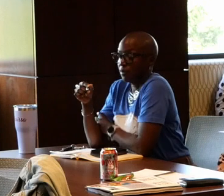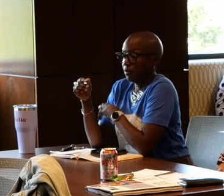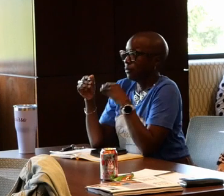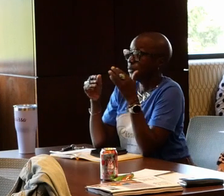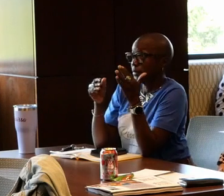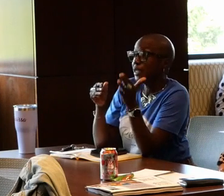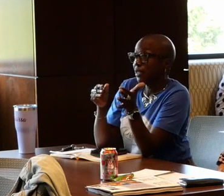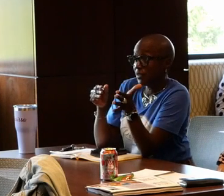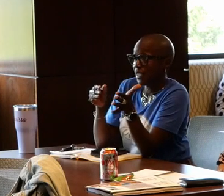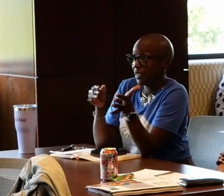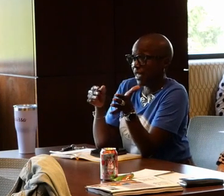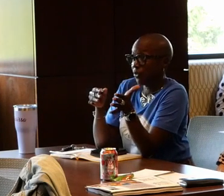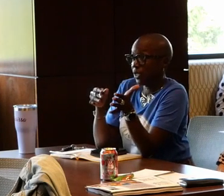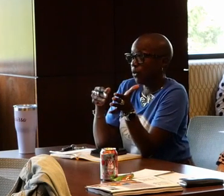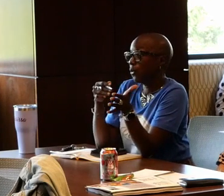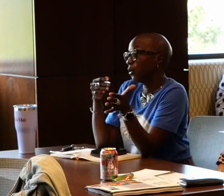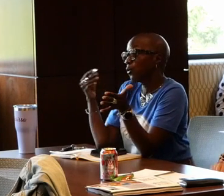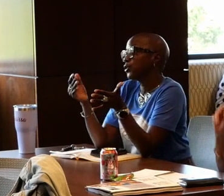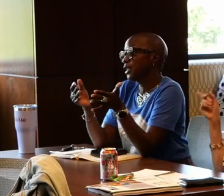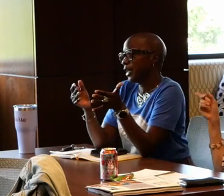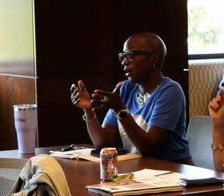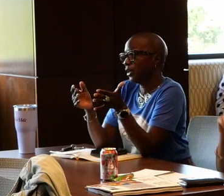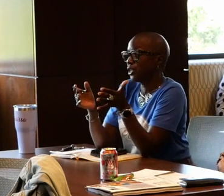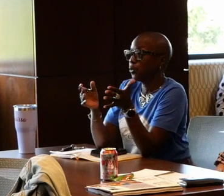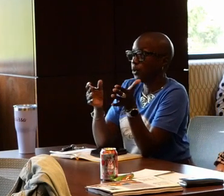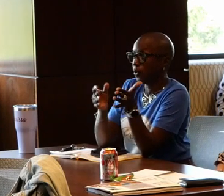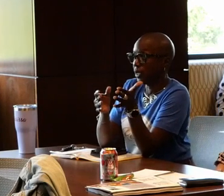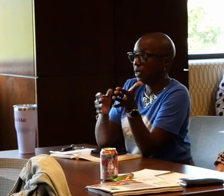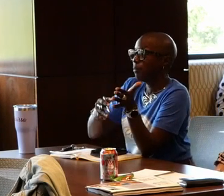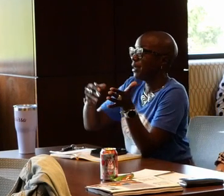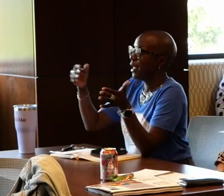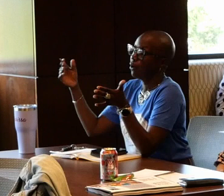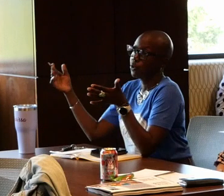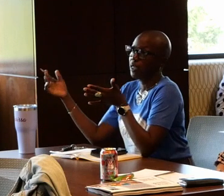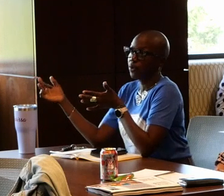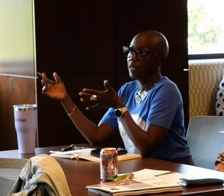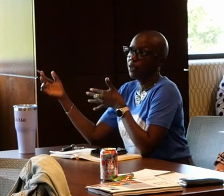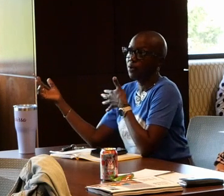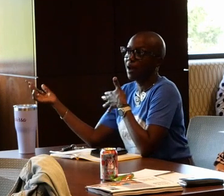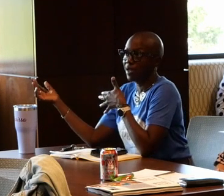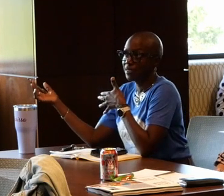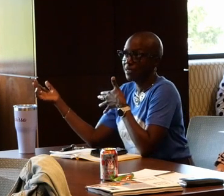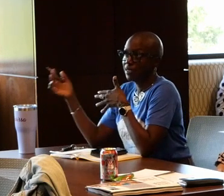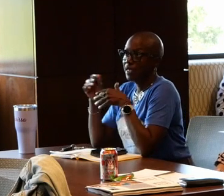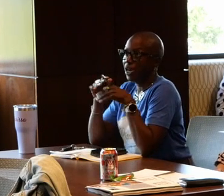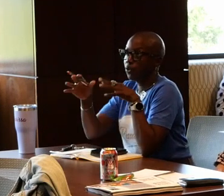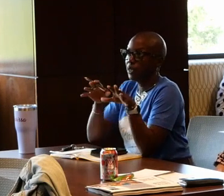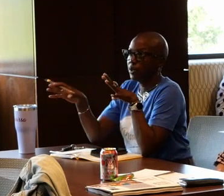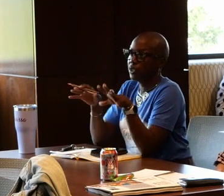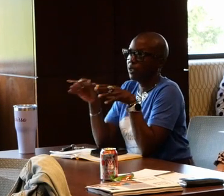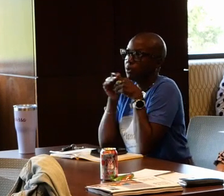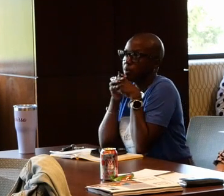had lived in the county mm-hmm. or worked in the county in 21, but now 23, they're or not. Elsewhere.